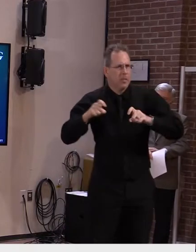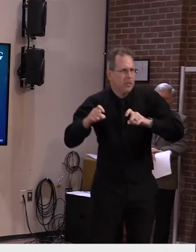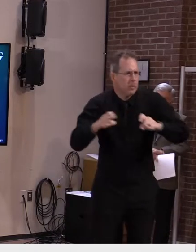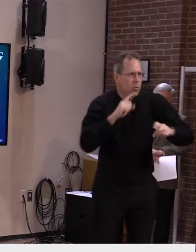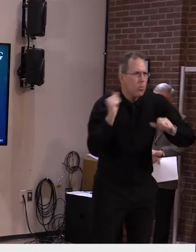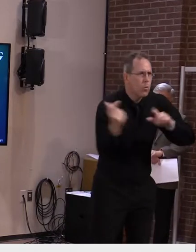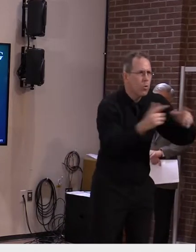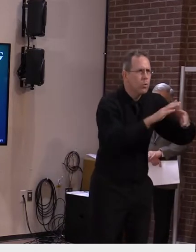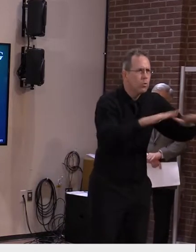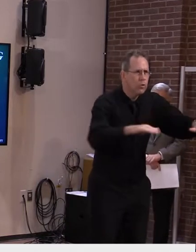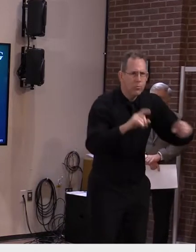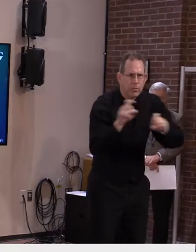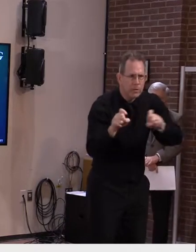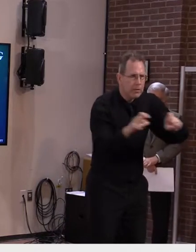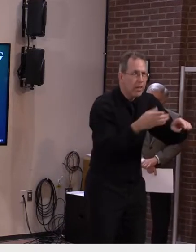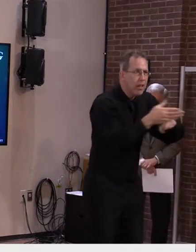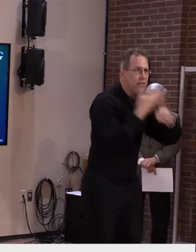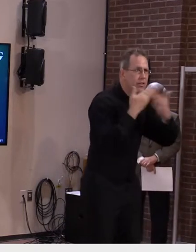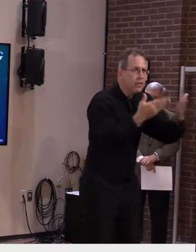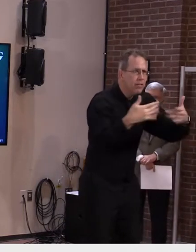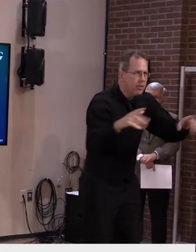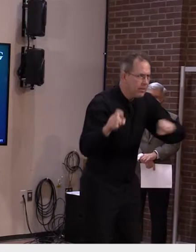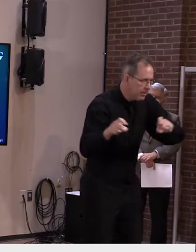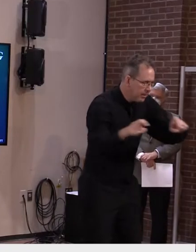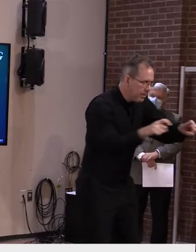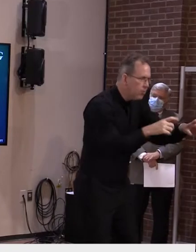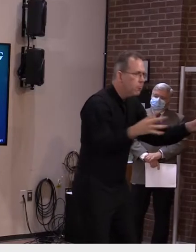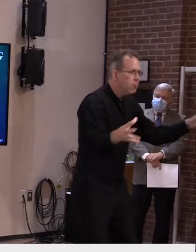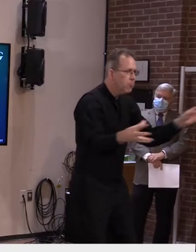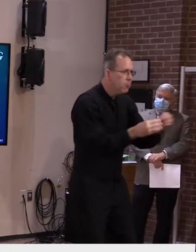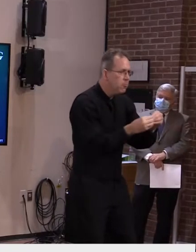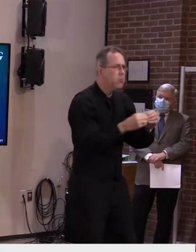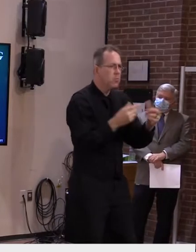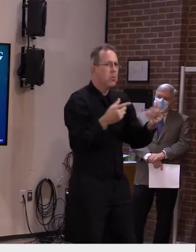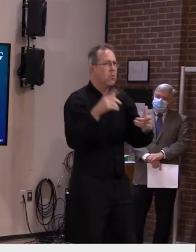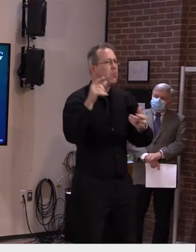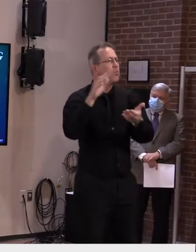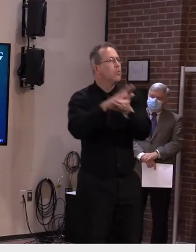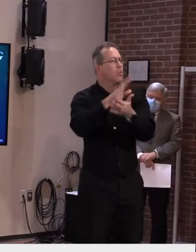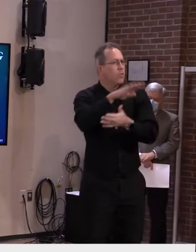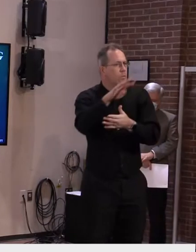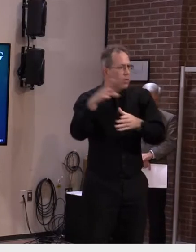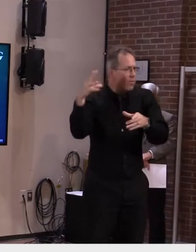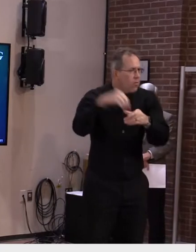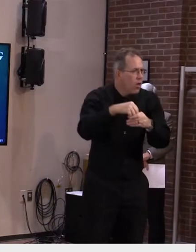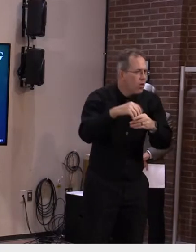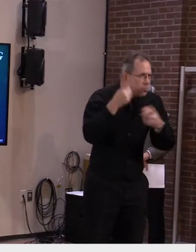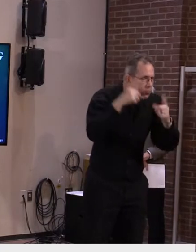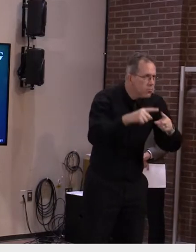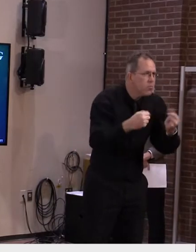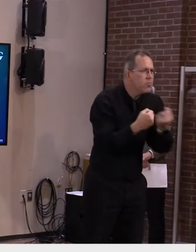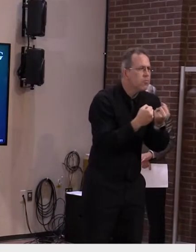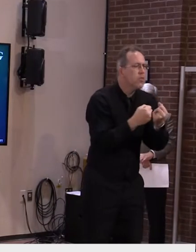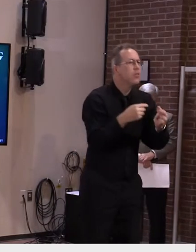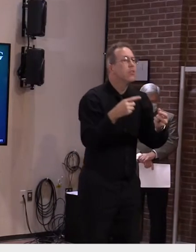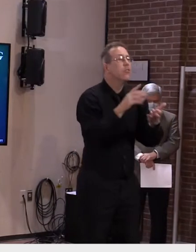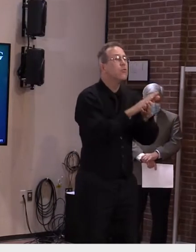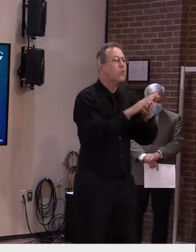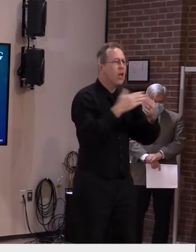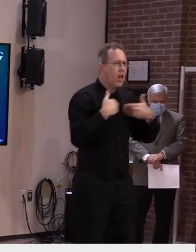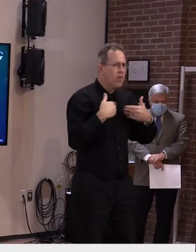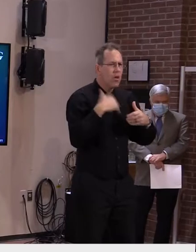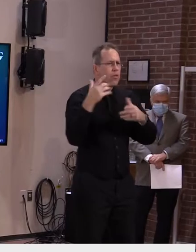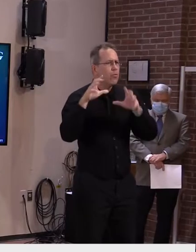they had 46 students participate in test to stay yesterday. Waterford had 29 of the 46 students, and they were able to test all of